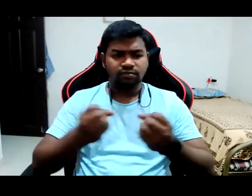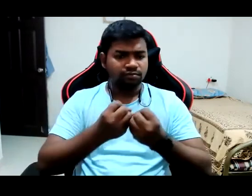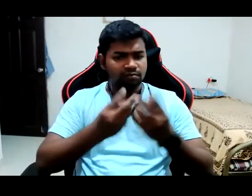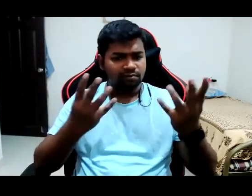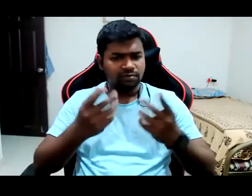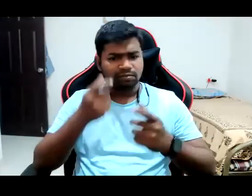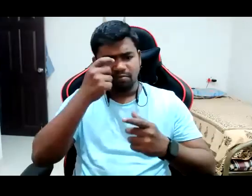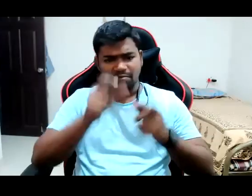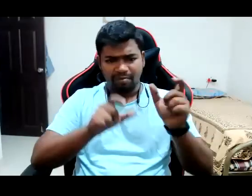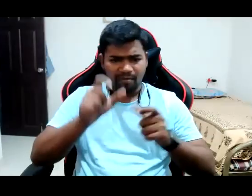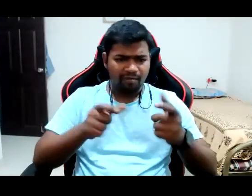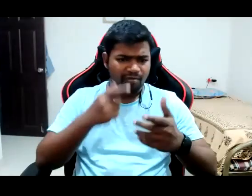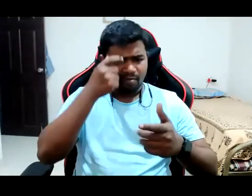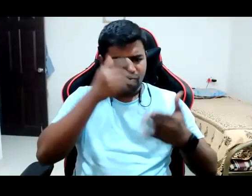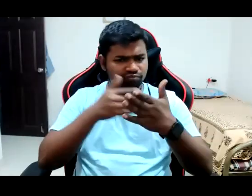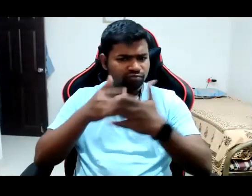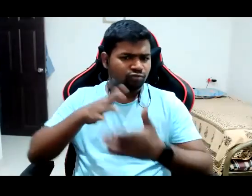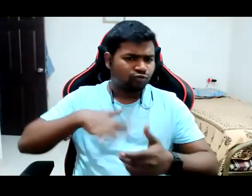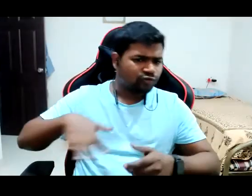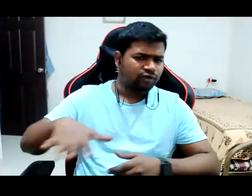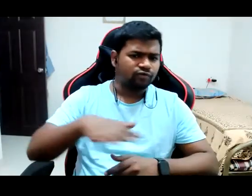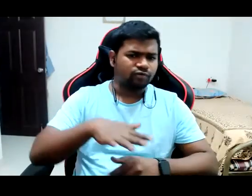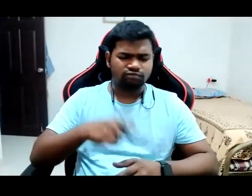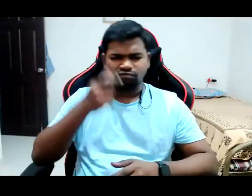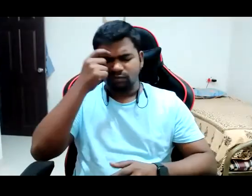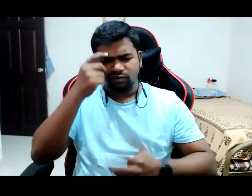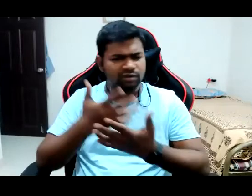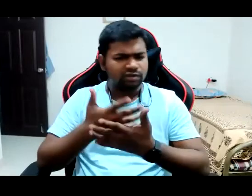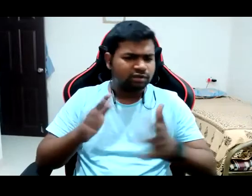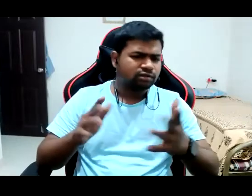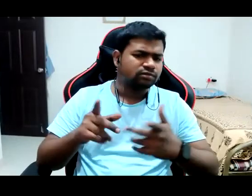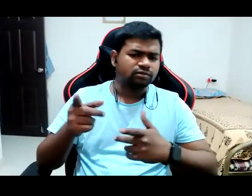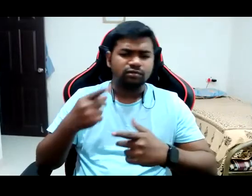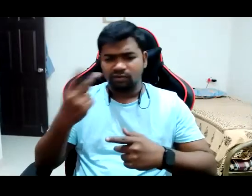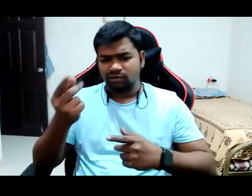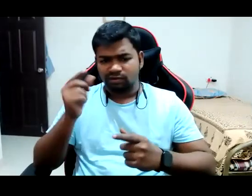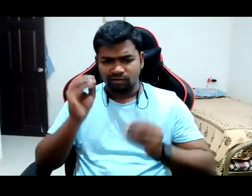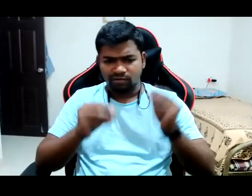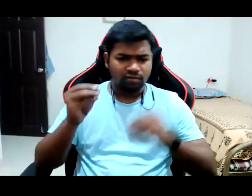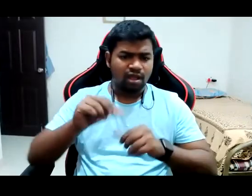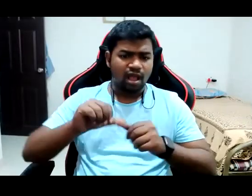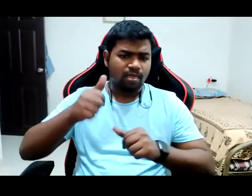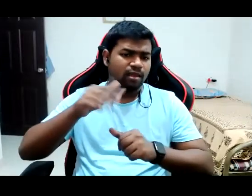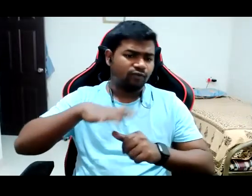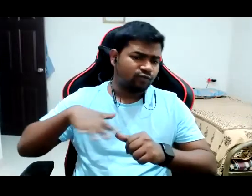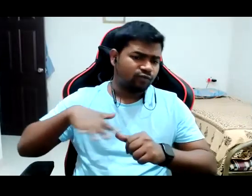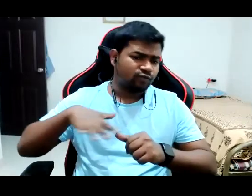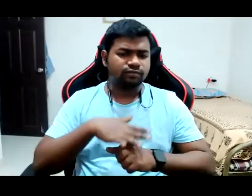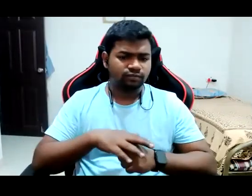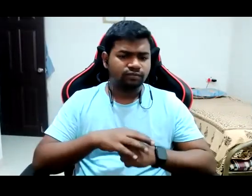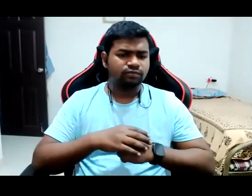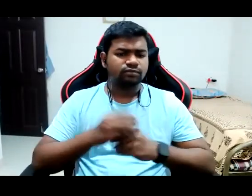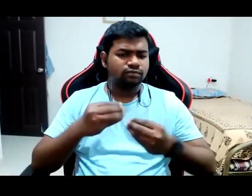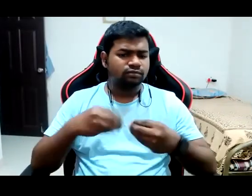facing platform issues, we would love to hear back. We'd love to hear from you guys and see if there are be other platforms that you use that might be